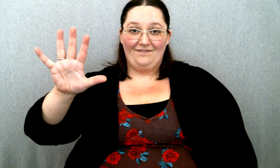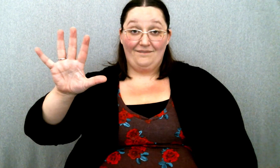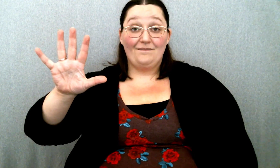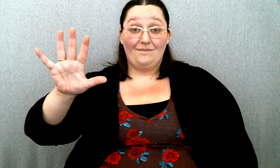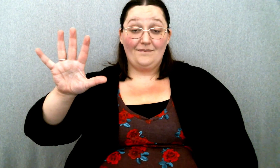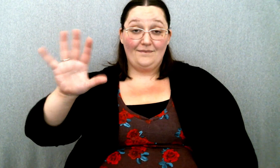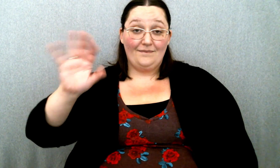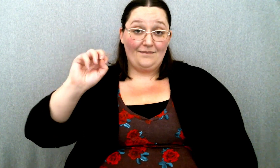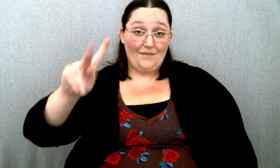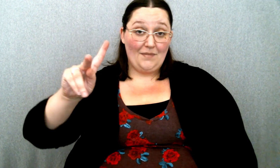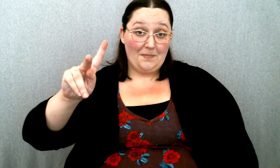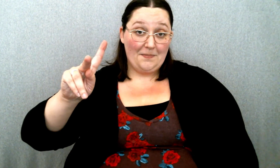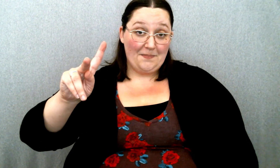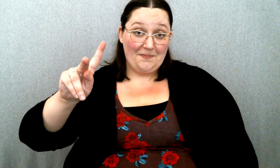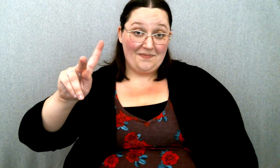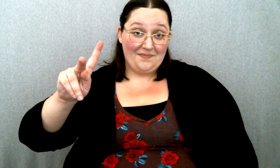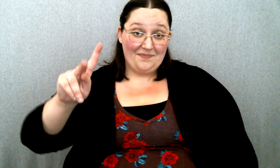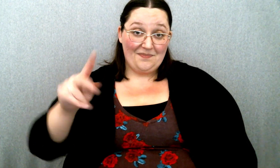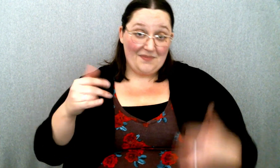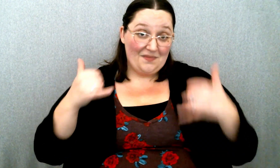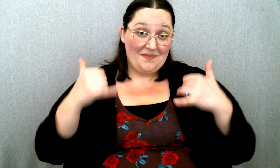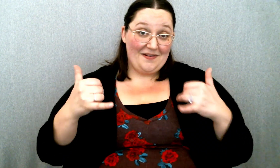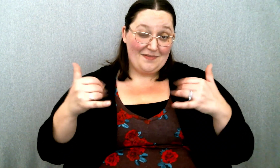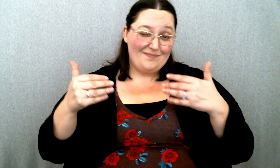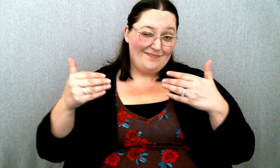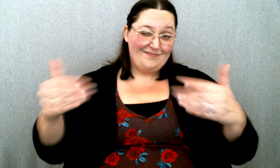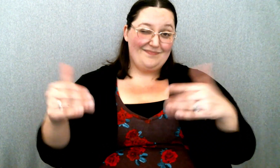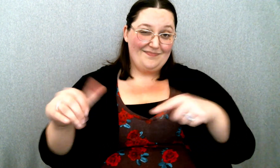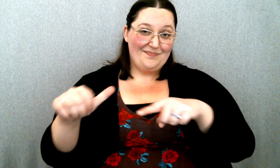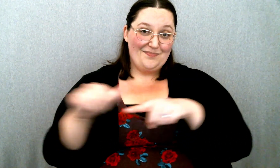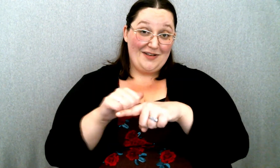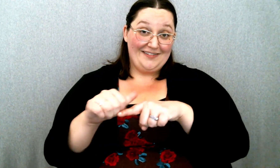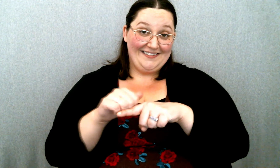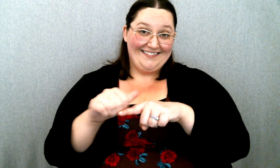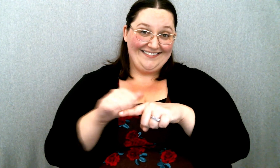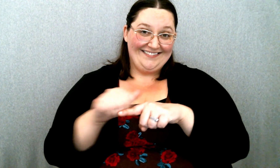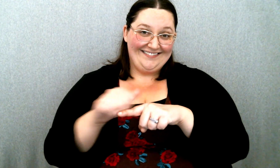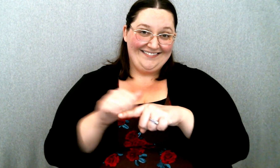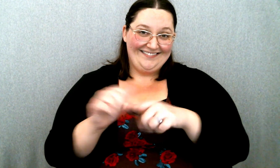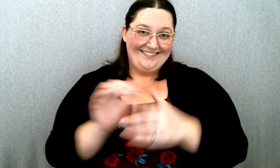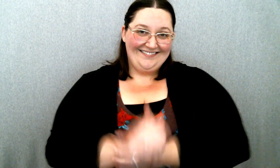5. All right, now that you know, let's go practice.